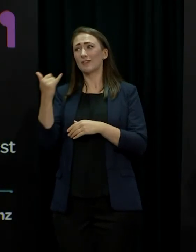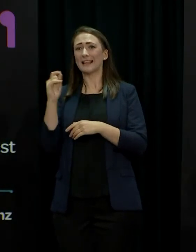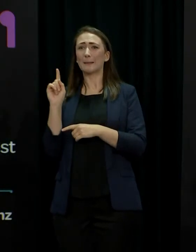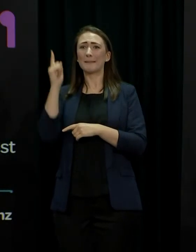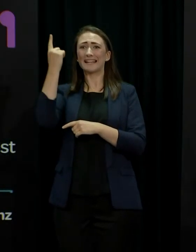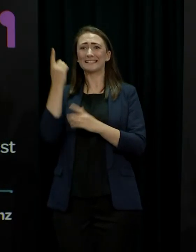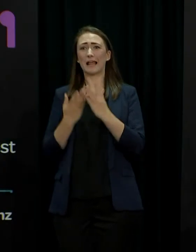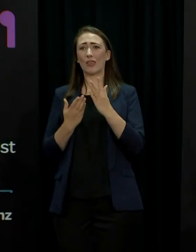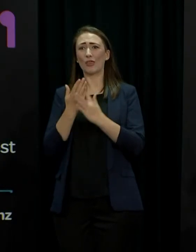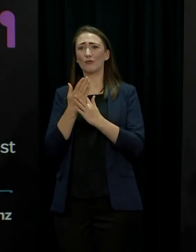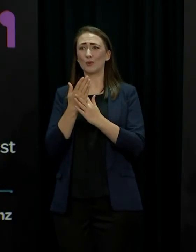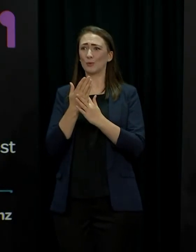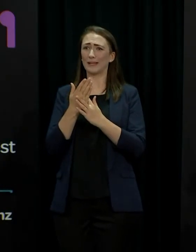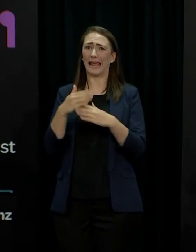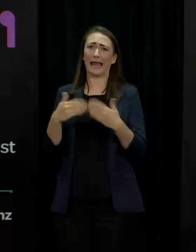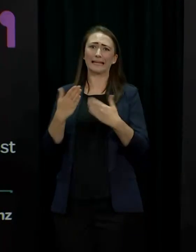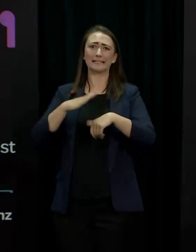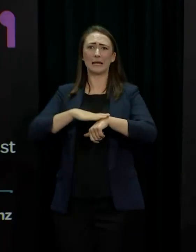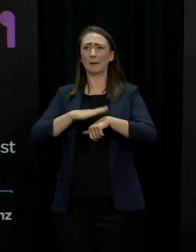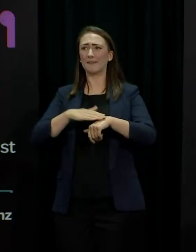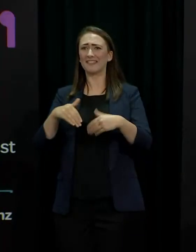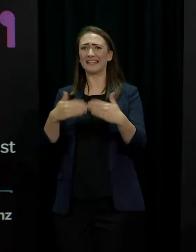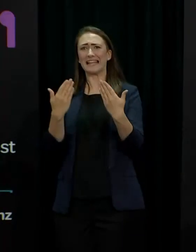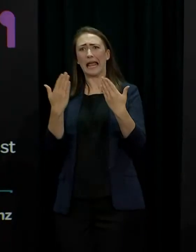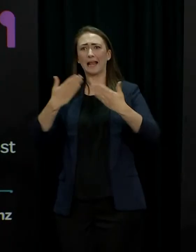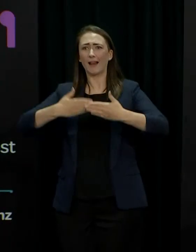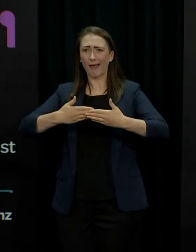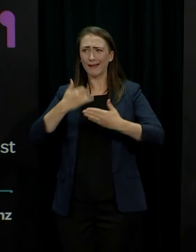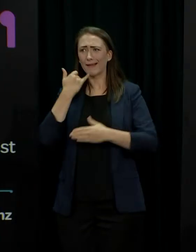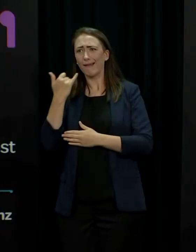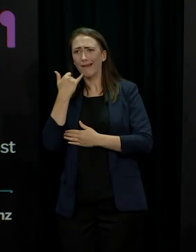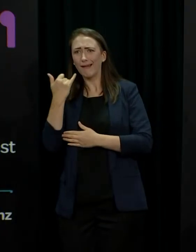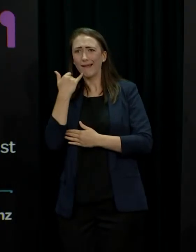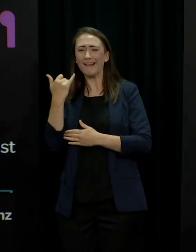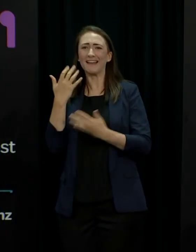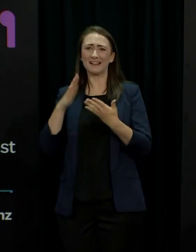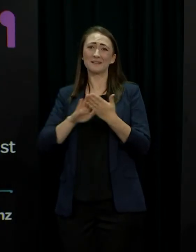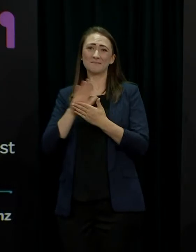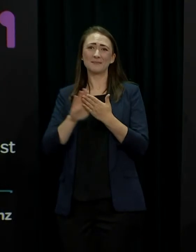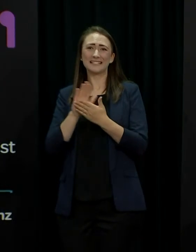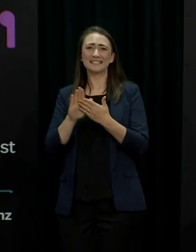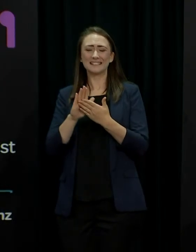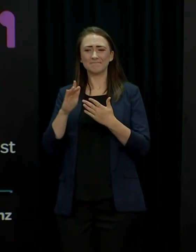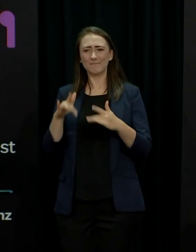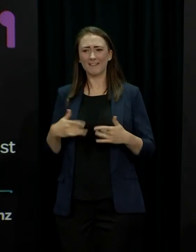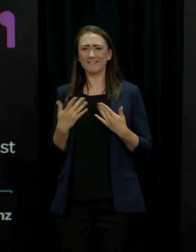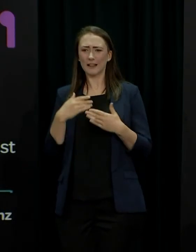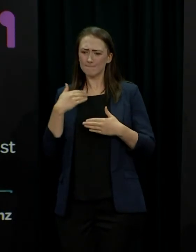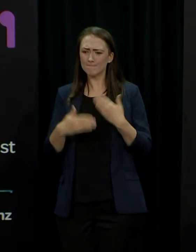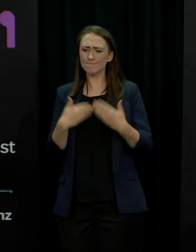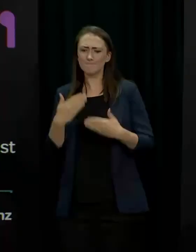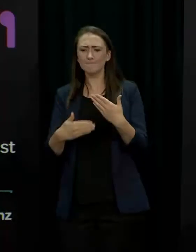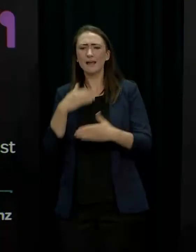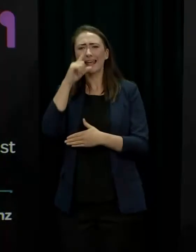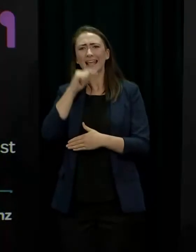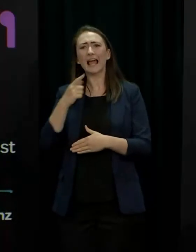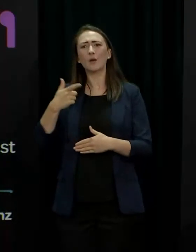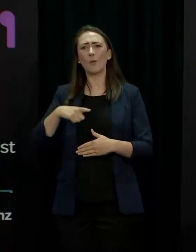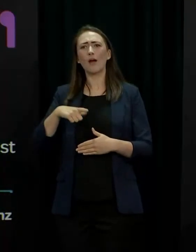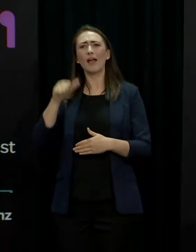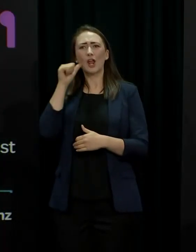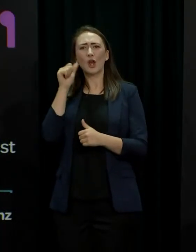that's carried me through, and I know it's carried my staff through, is just knowing how grateful New Zealanders were and that they saw the hard work that was happening.